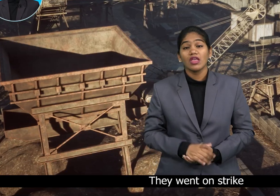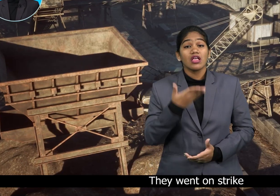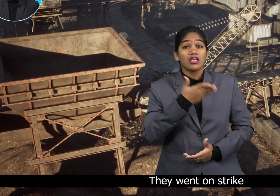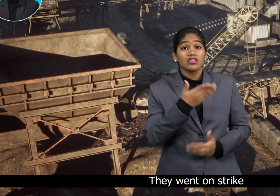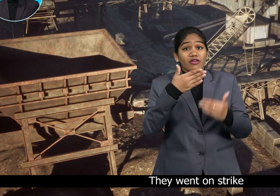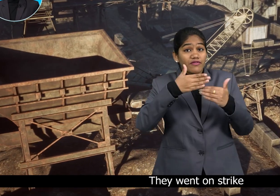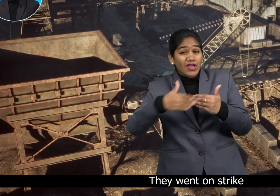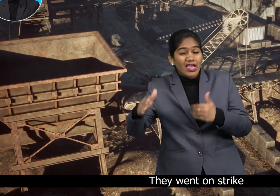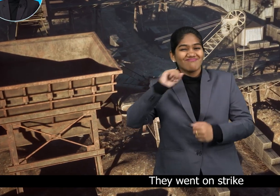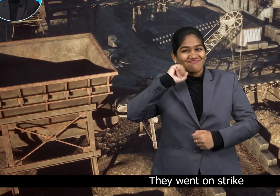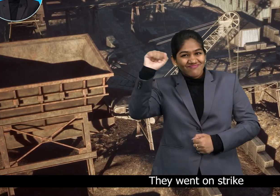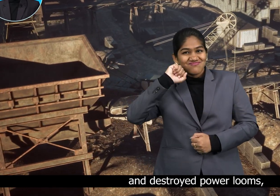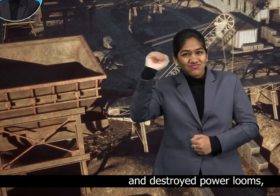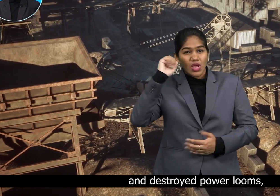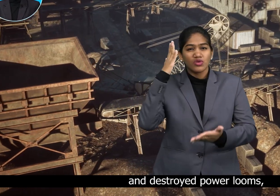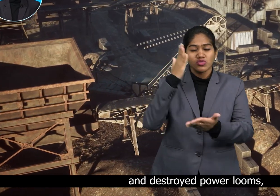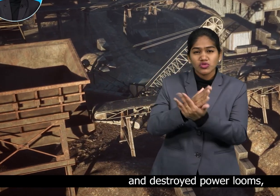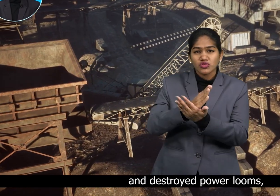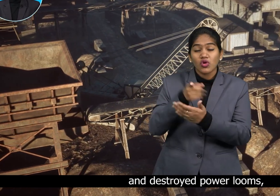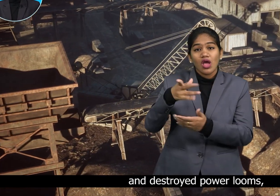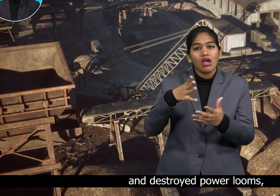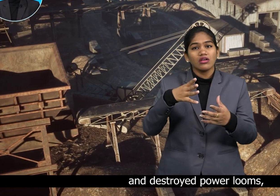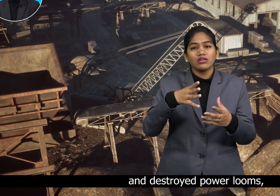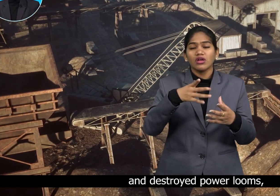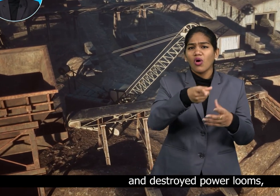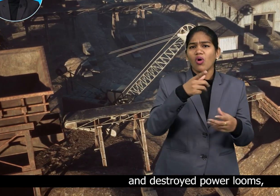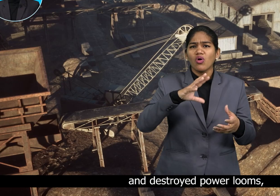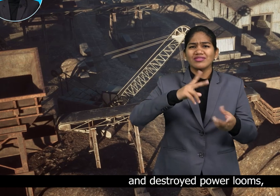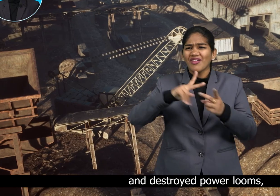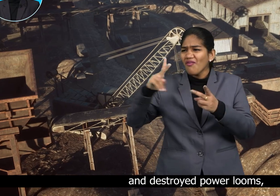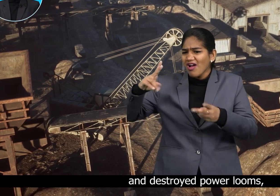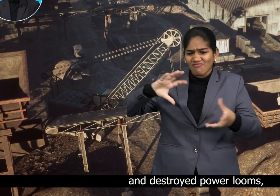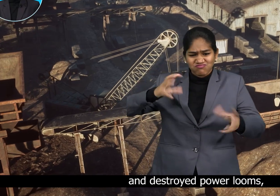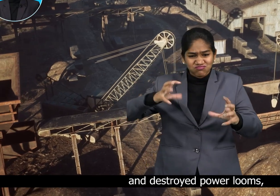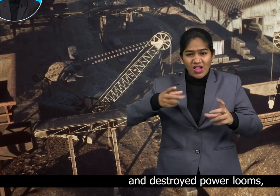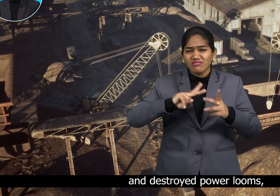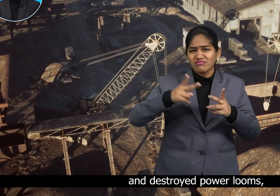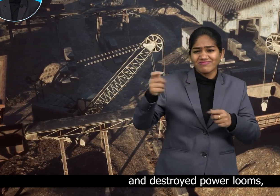They went on strike and destroyed power looms,